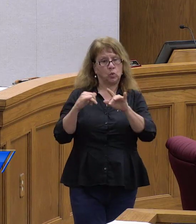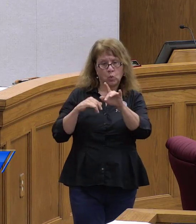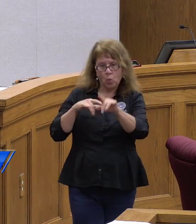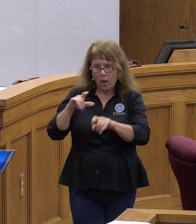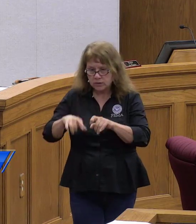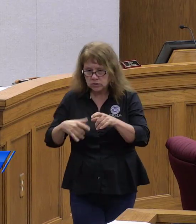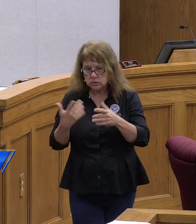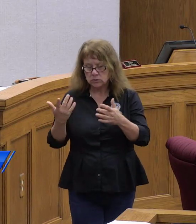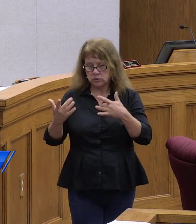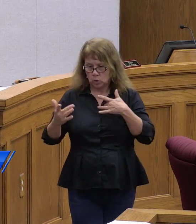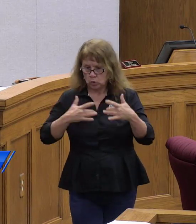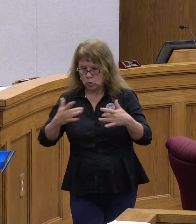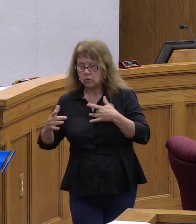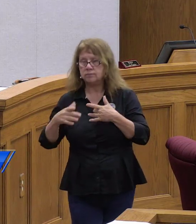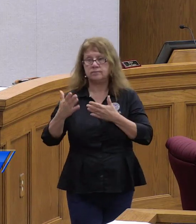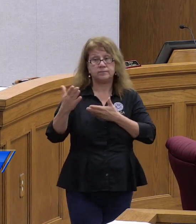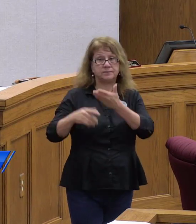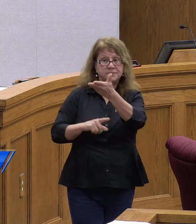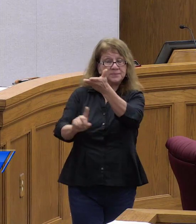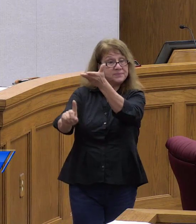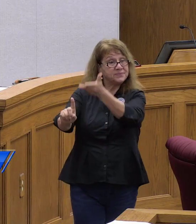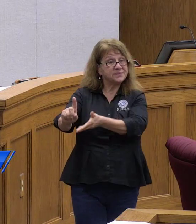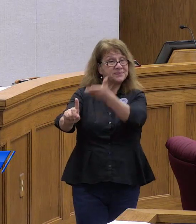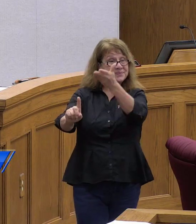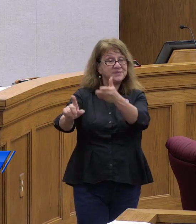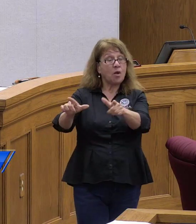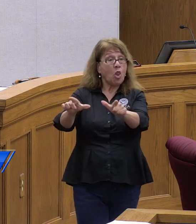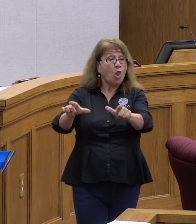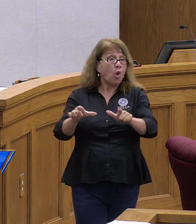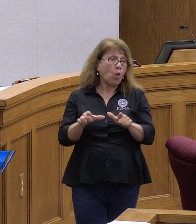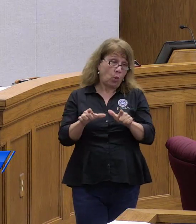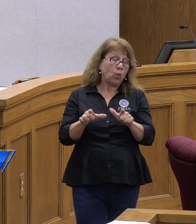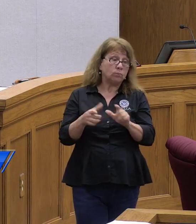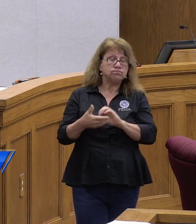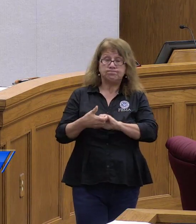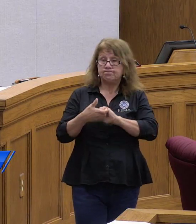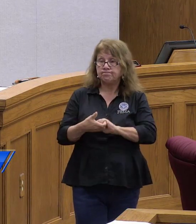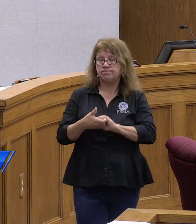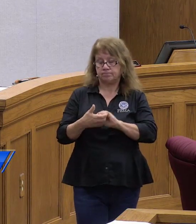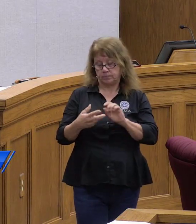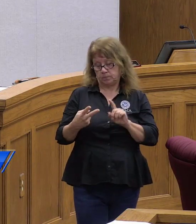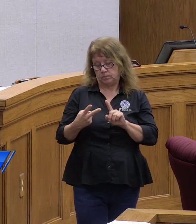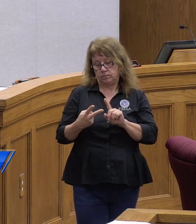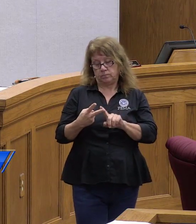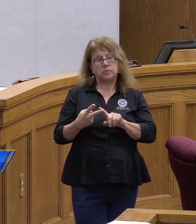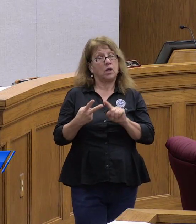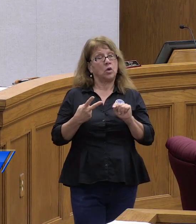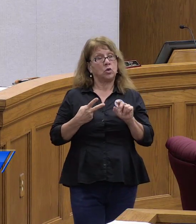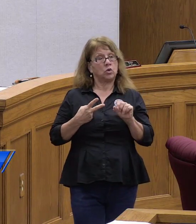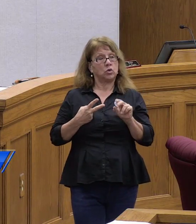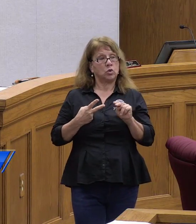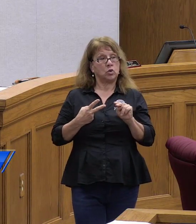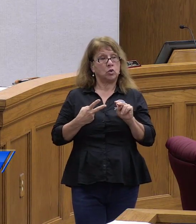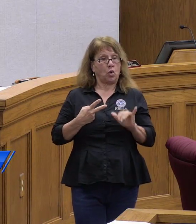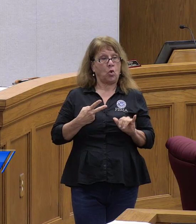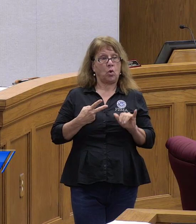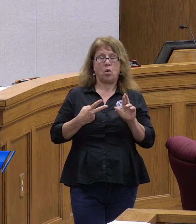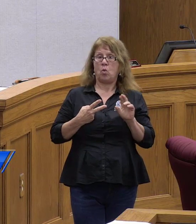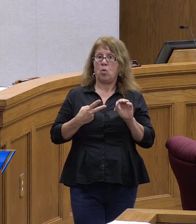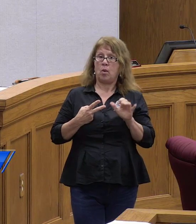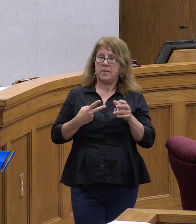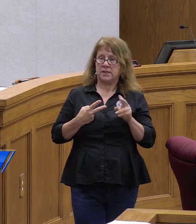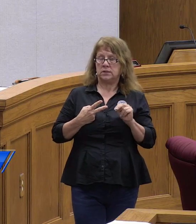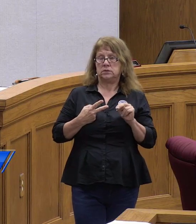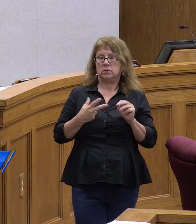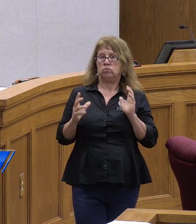immediately. Mr. Stoller on a local level, Tony Robinson on a regional level have been very